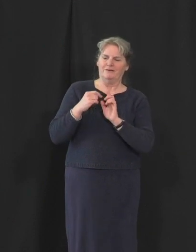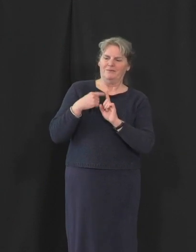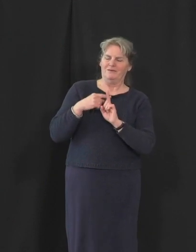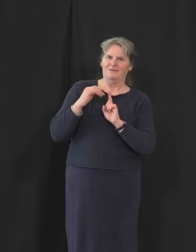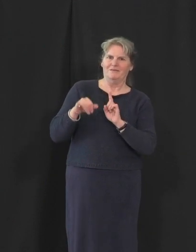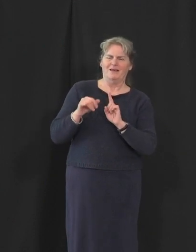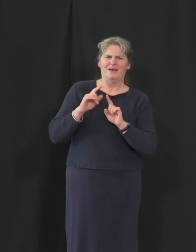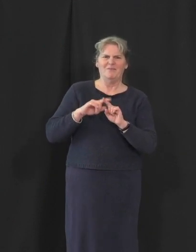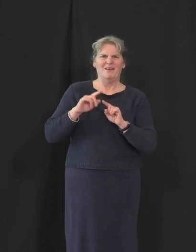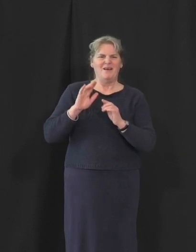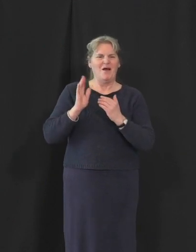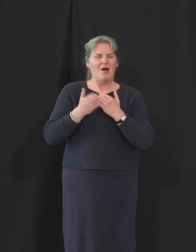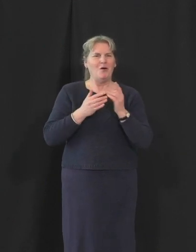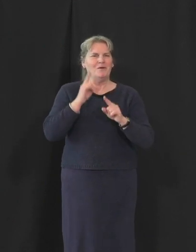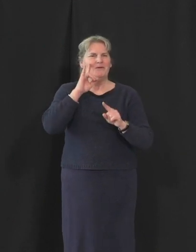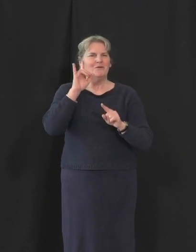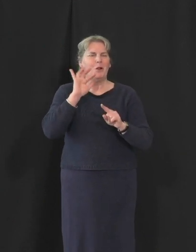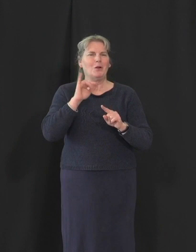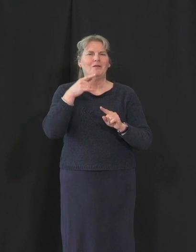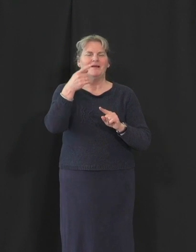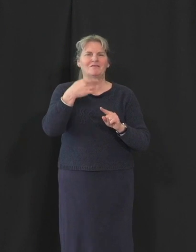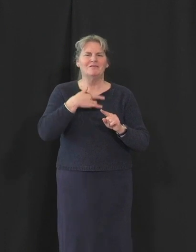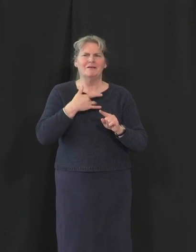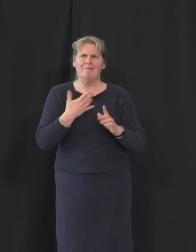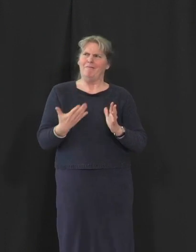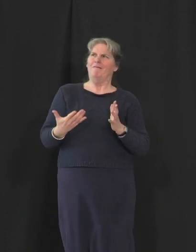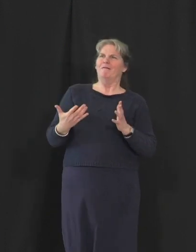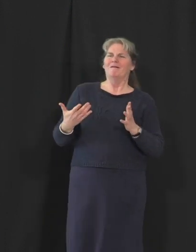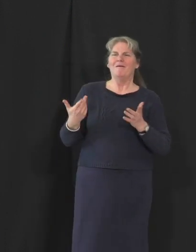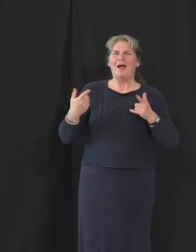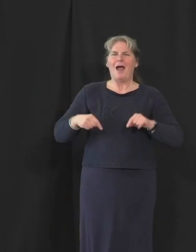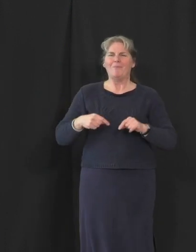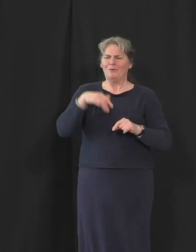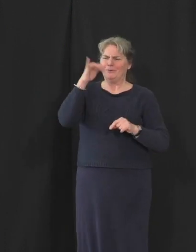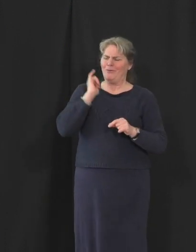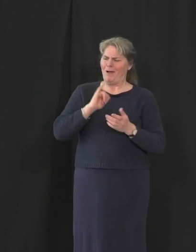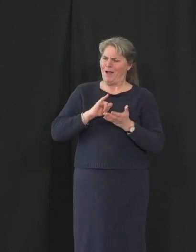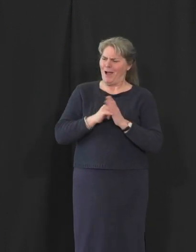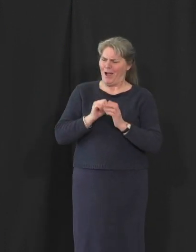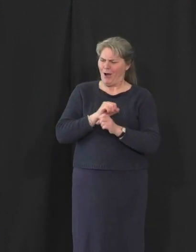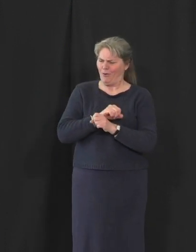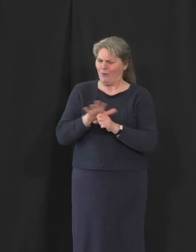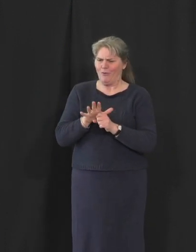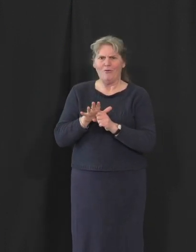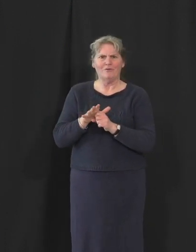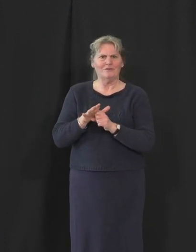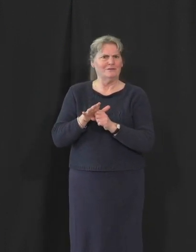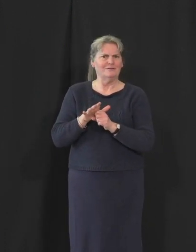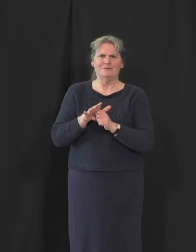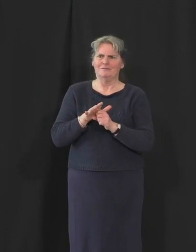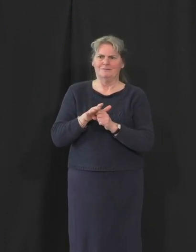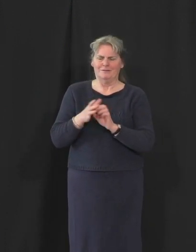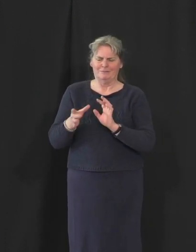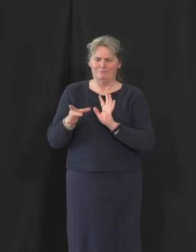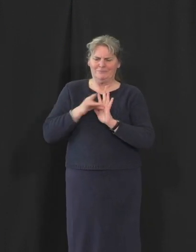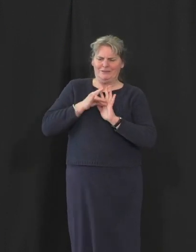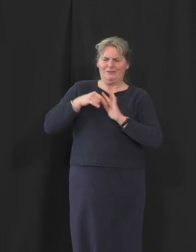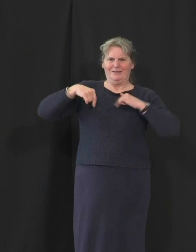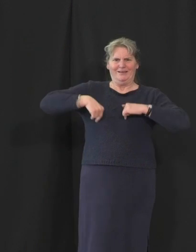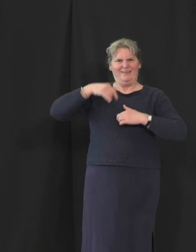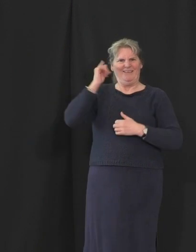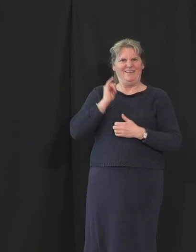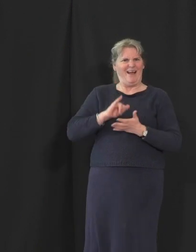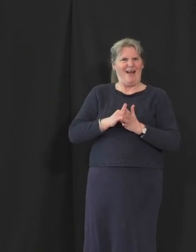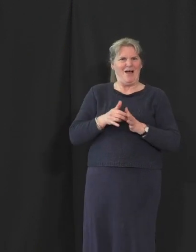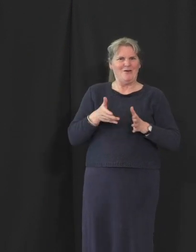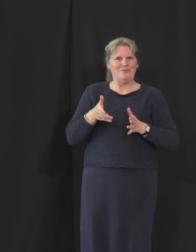a violation of our sanctified place in the territories. How could COVID still dare to invade our territory and threaten